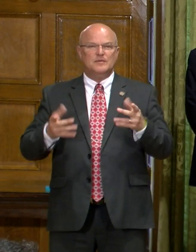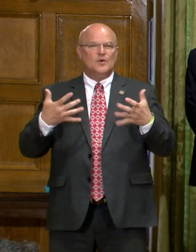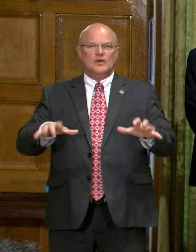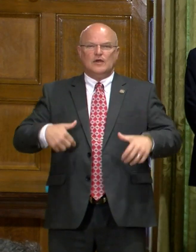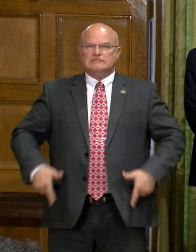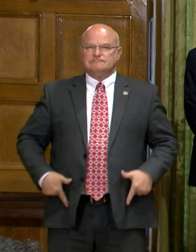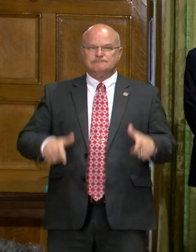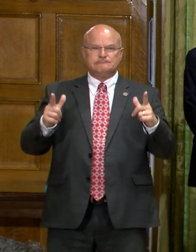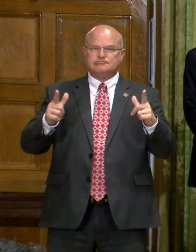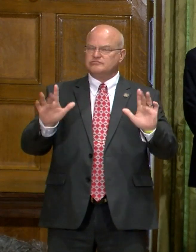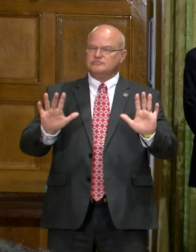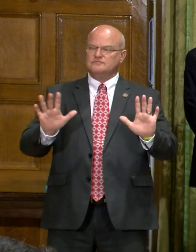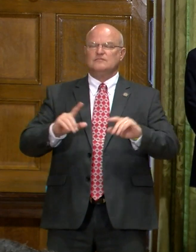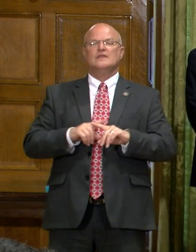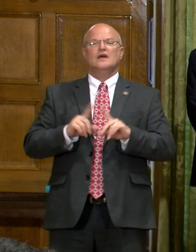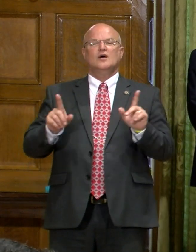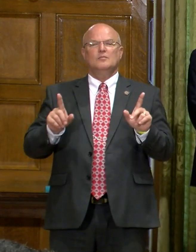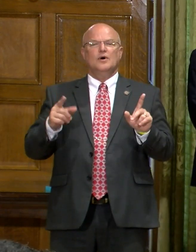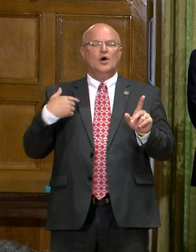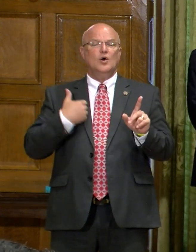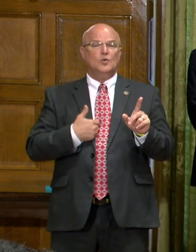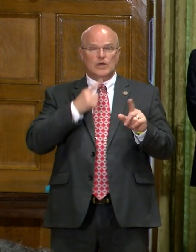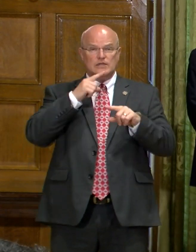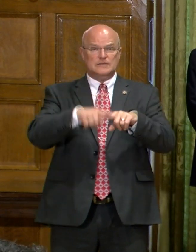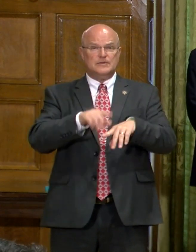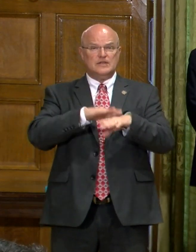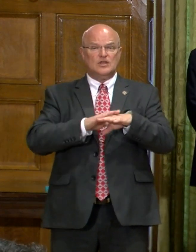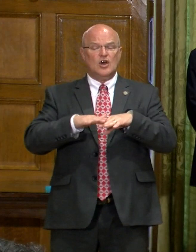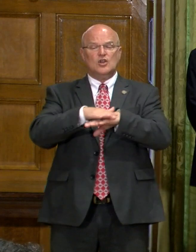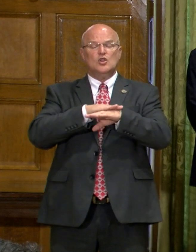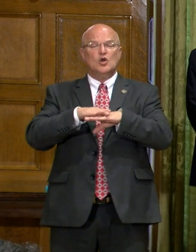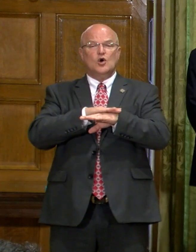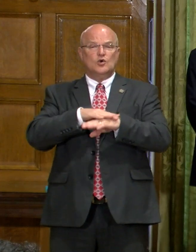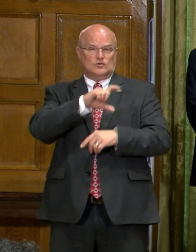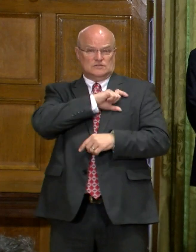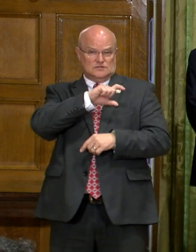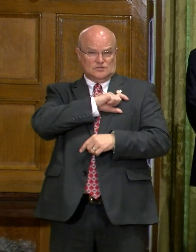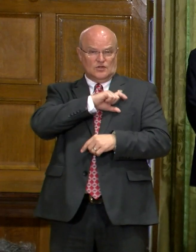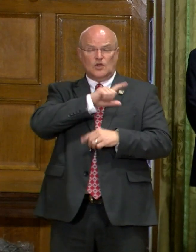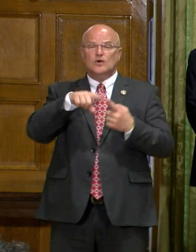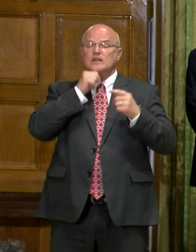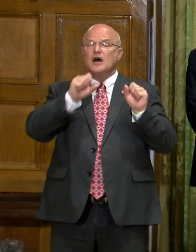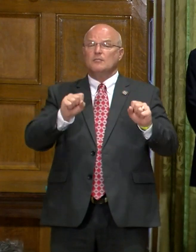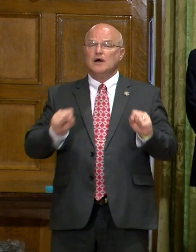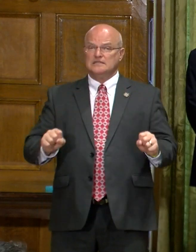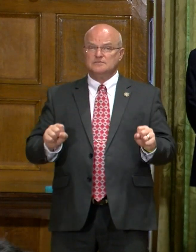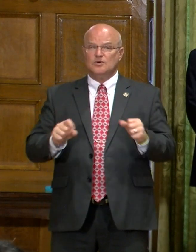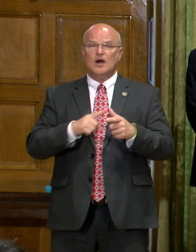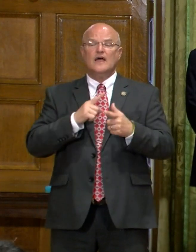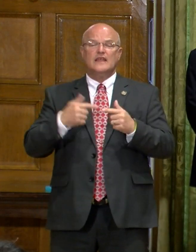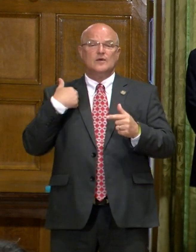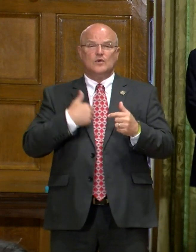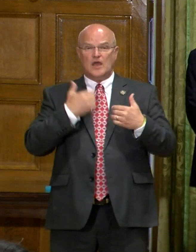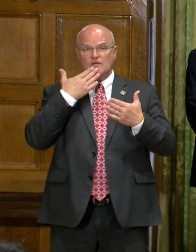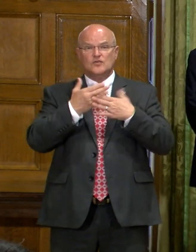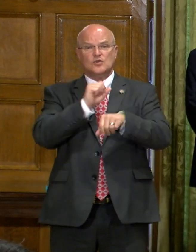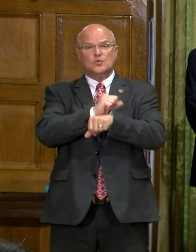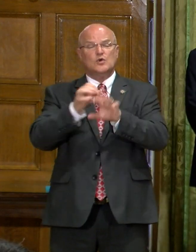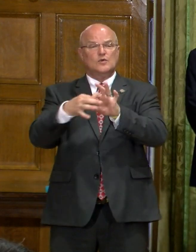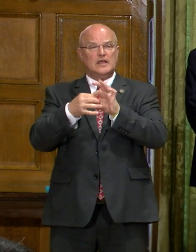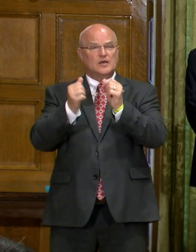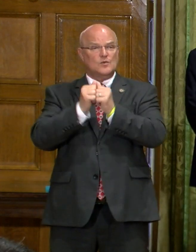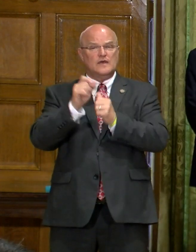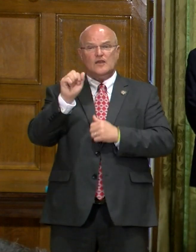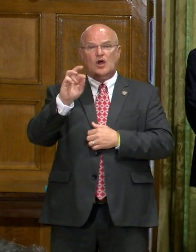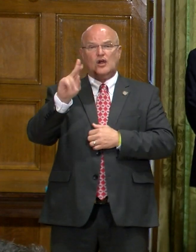carry firearms for the most part. So we do depend on local law enforcement, and when that's not possible, we've got a good working